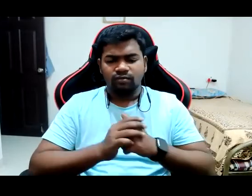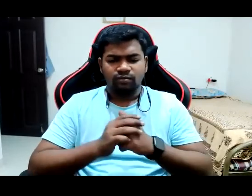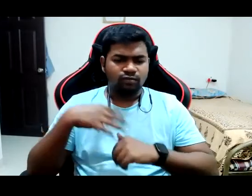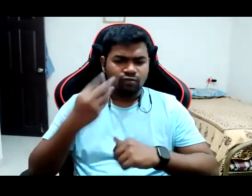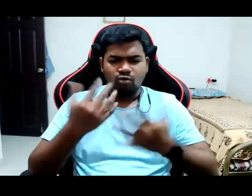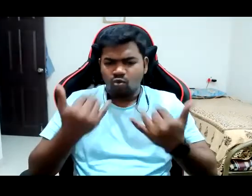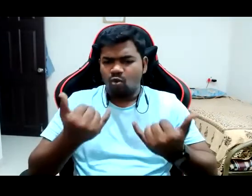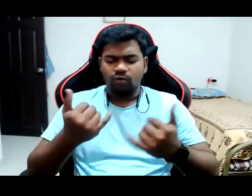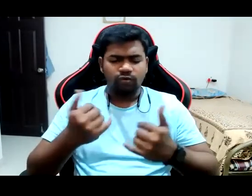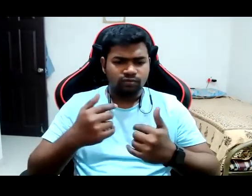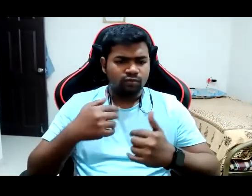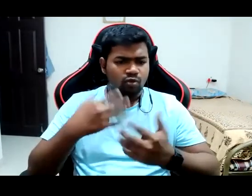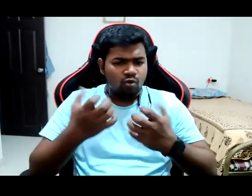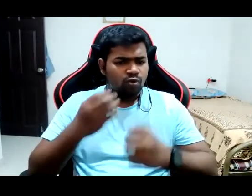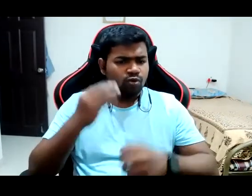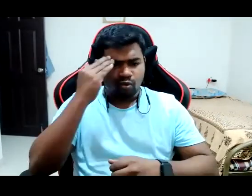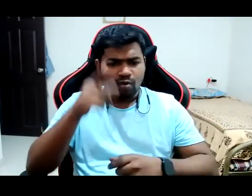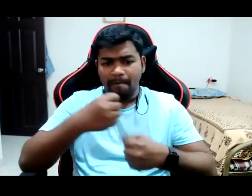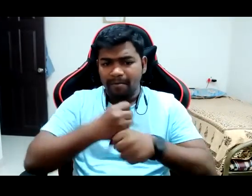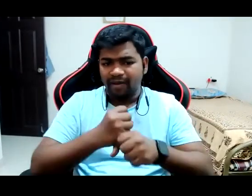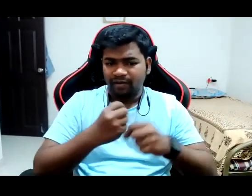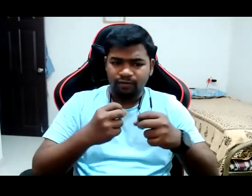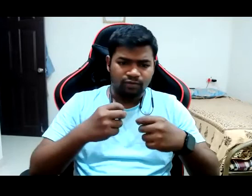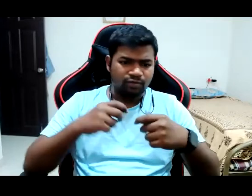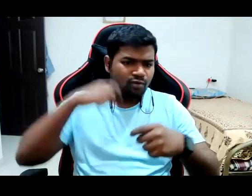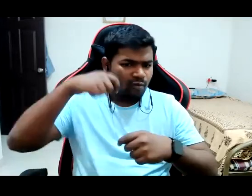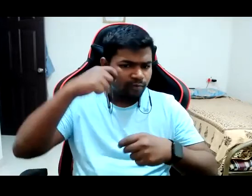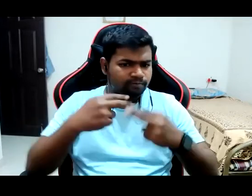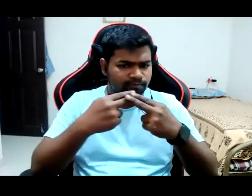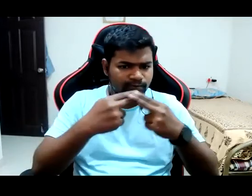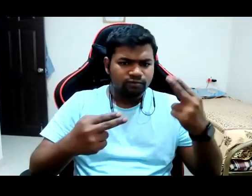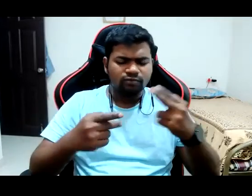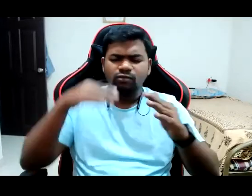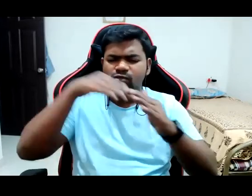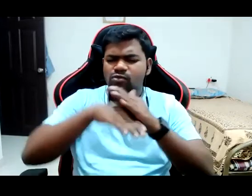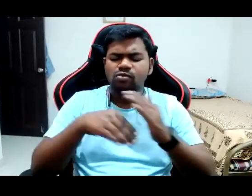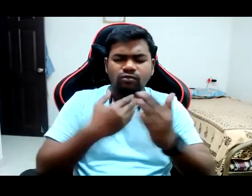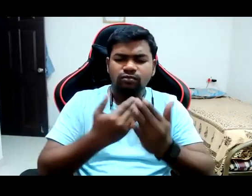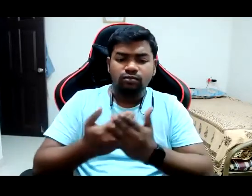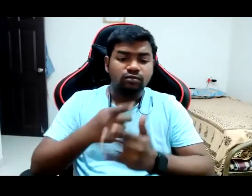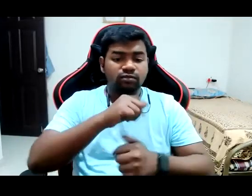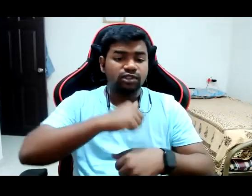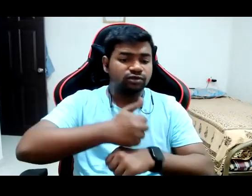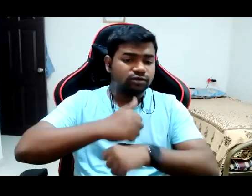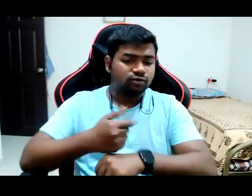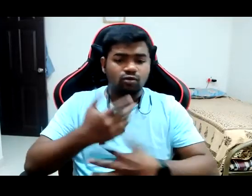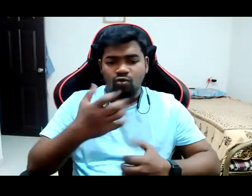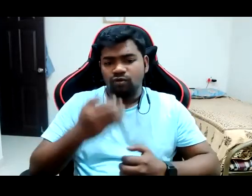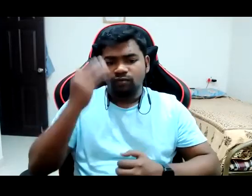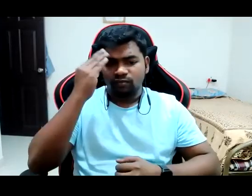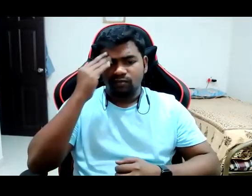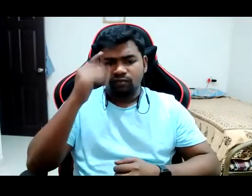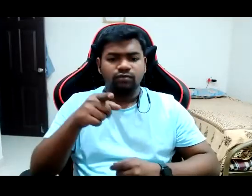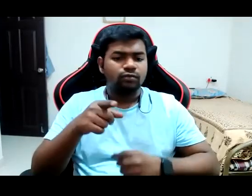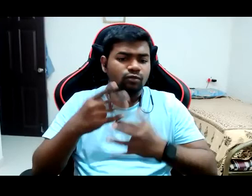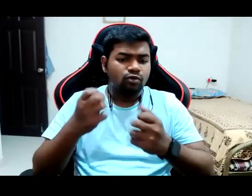to know when you're making your video or in a description or what have you, whenever you're submitting this, judges would want to know what is it that you've done as part of the hackathon and